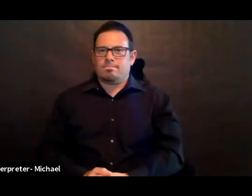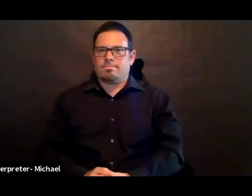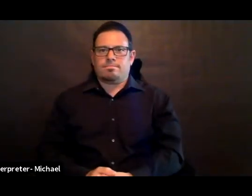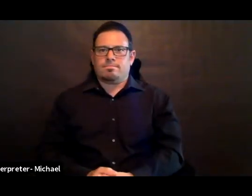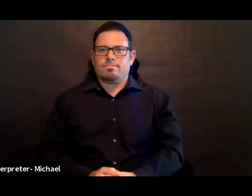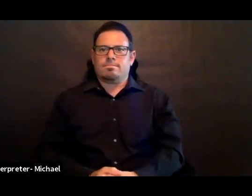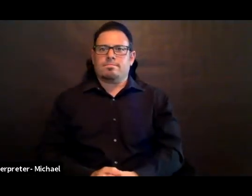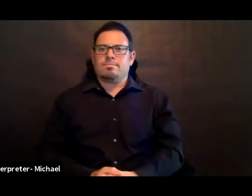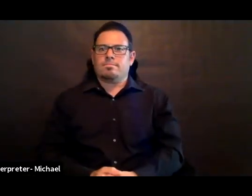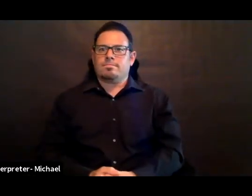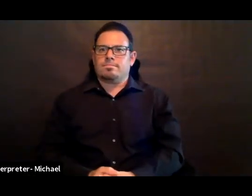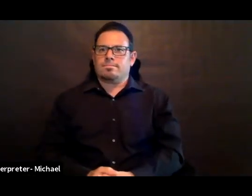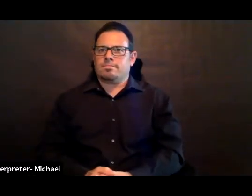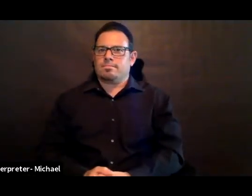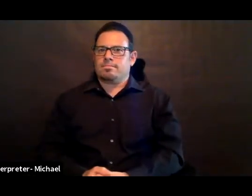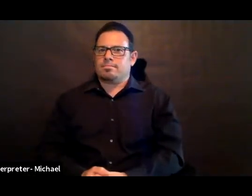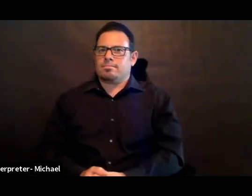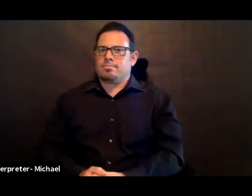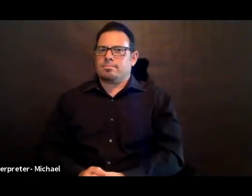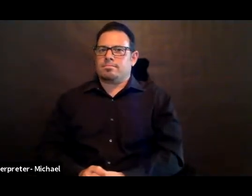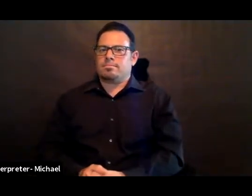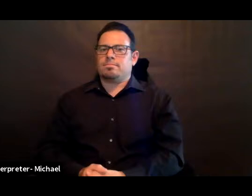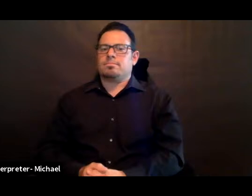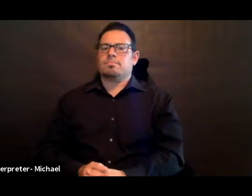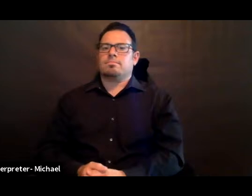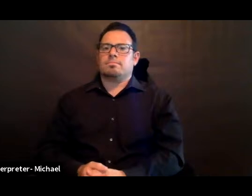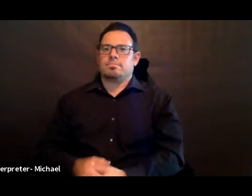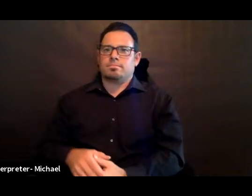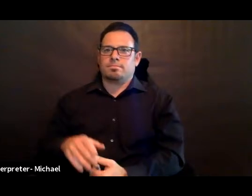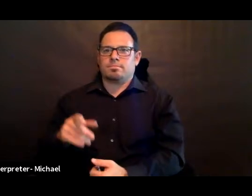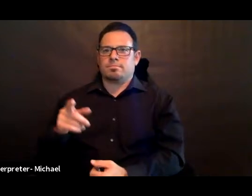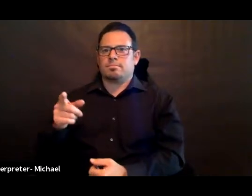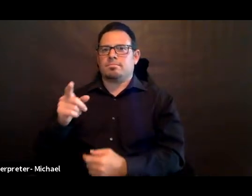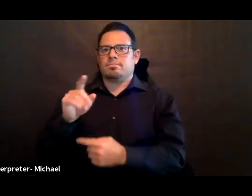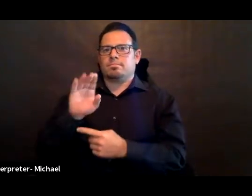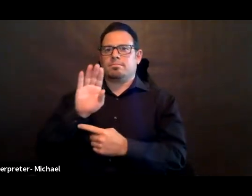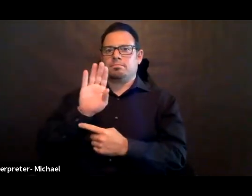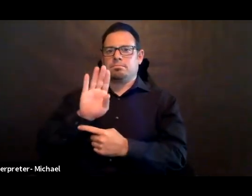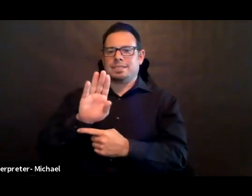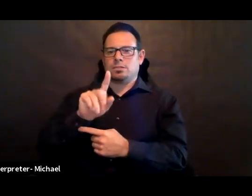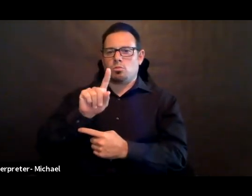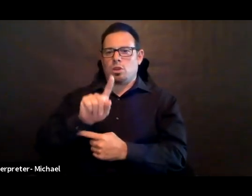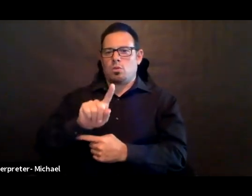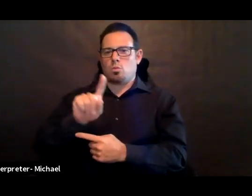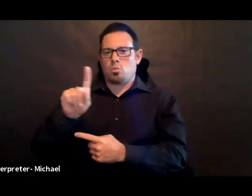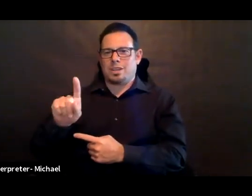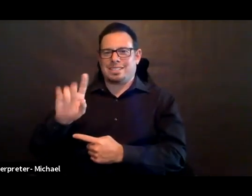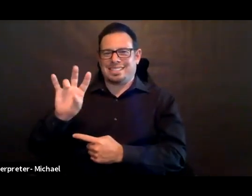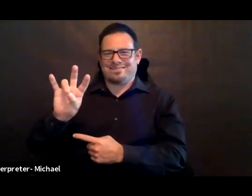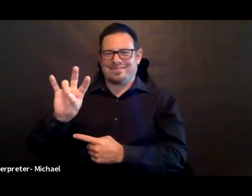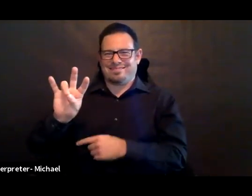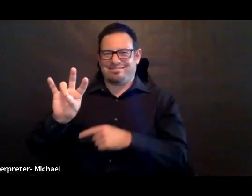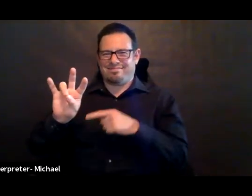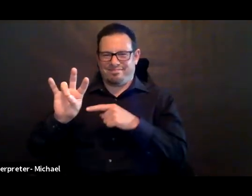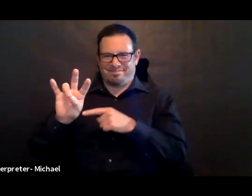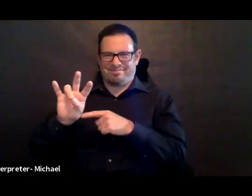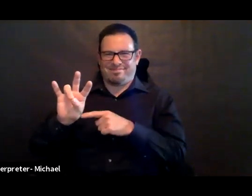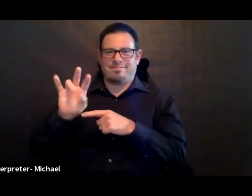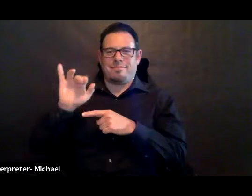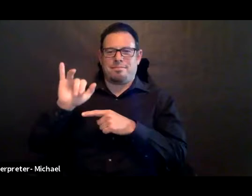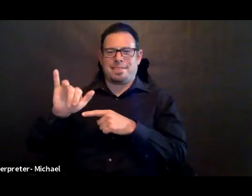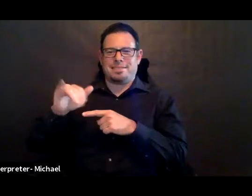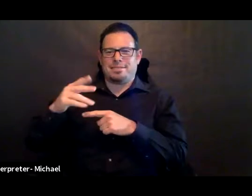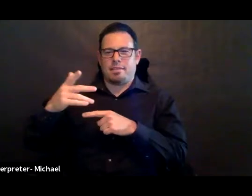circulating, then that was more common in our breakthrough, because that was really what was circulating. And now